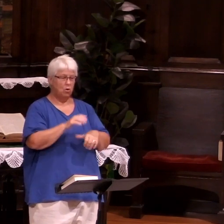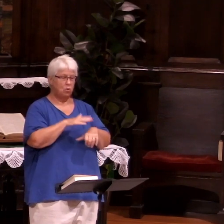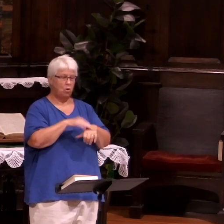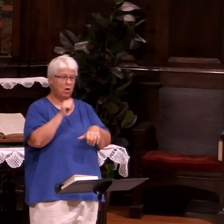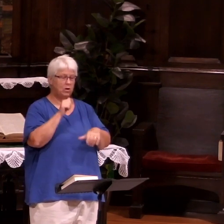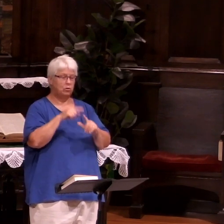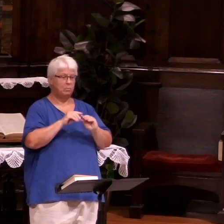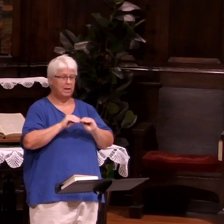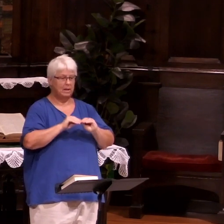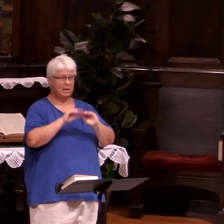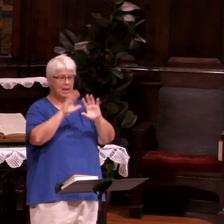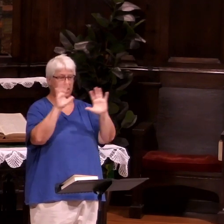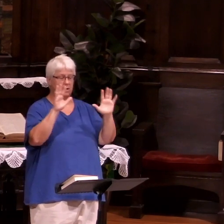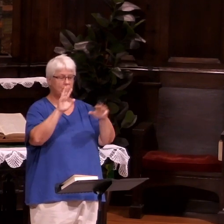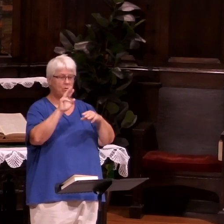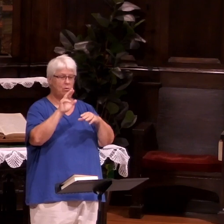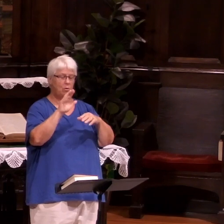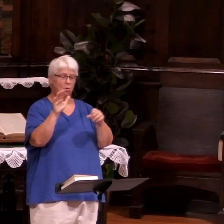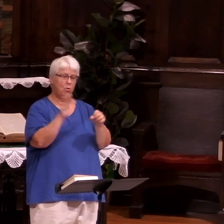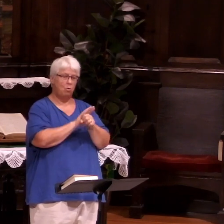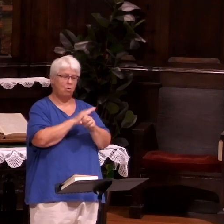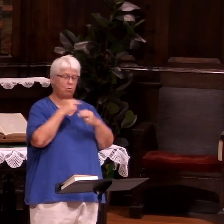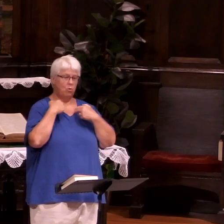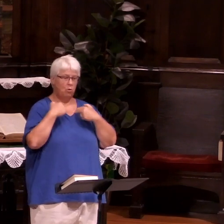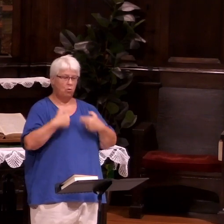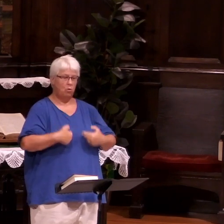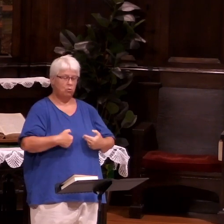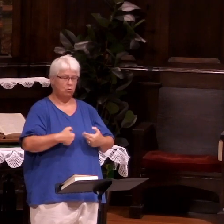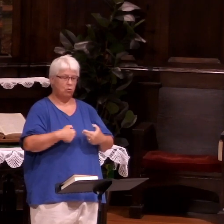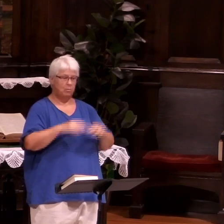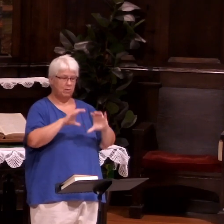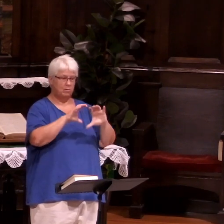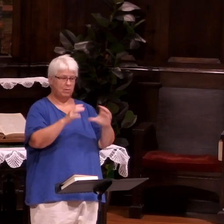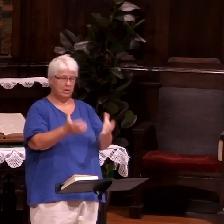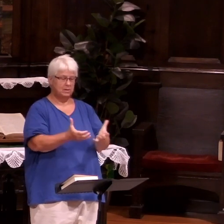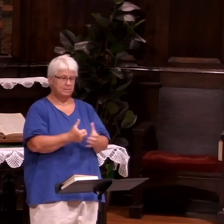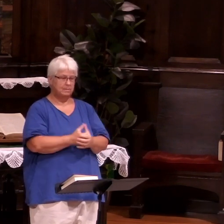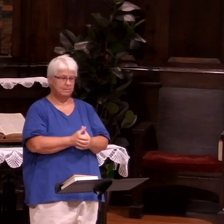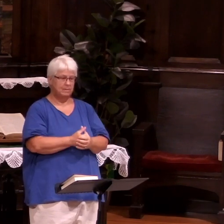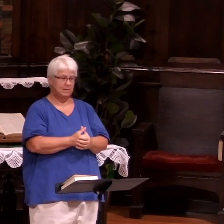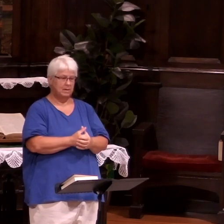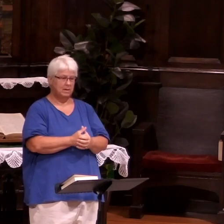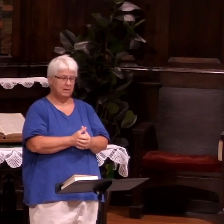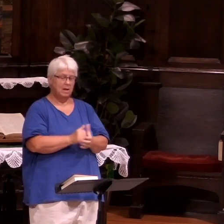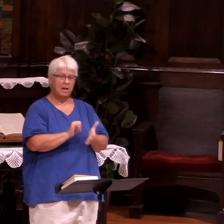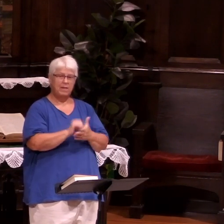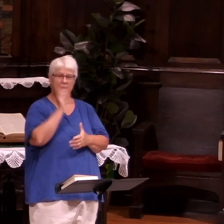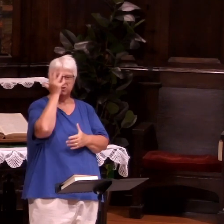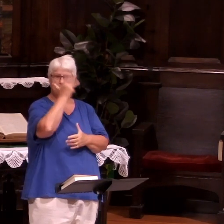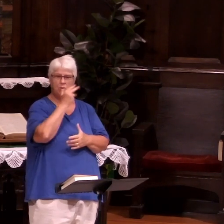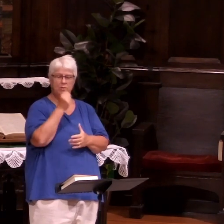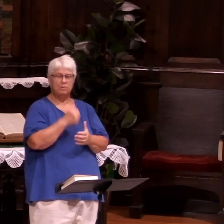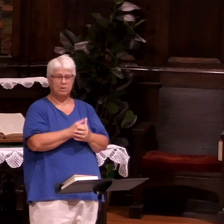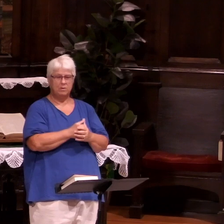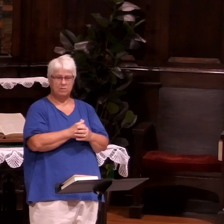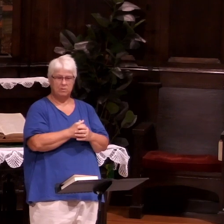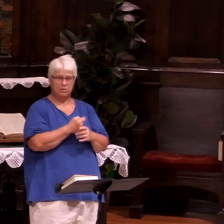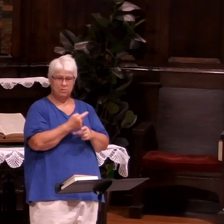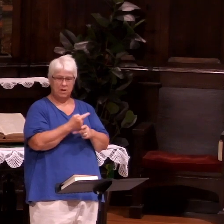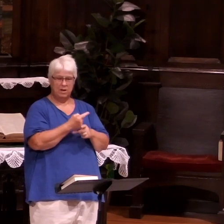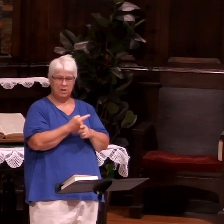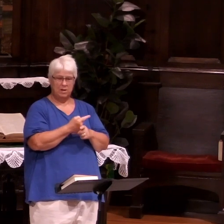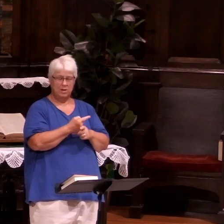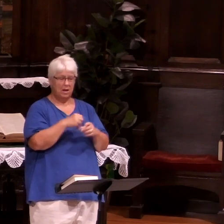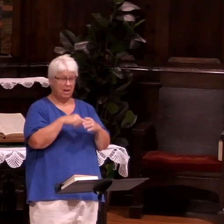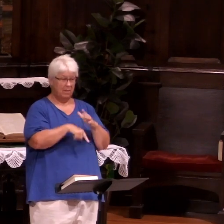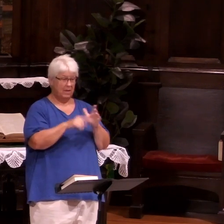to be light to the whole human race. How beautiful is that? Friends,